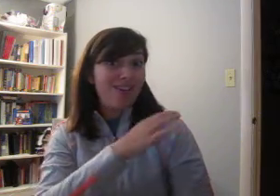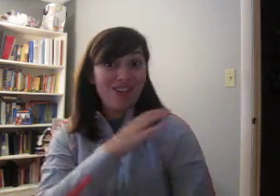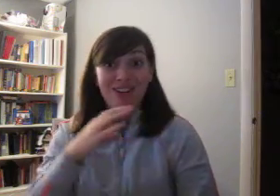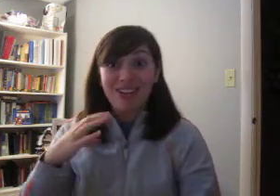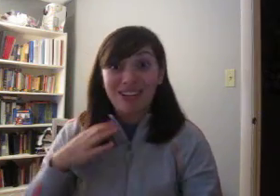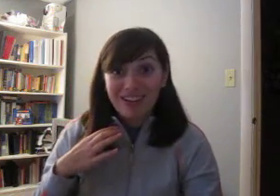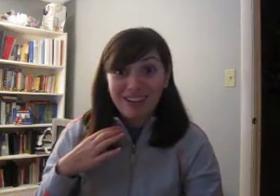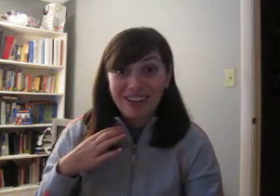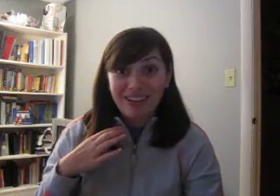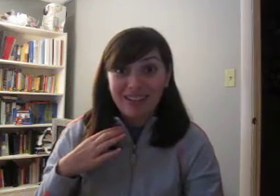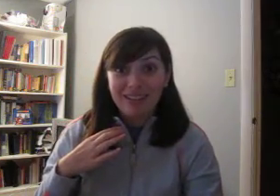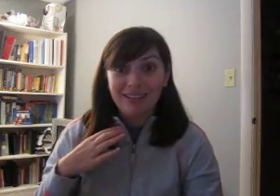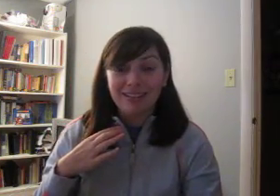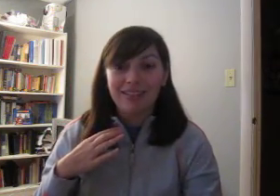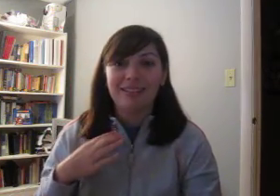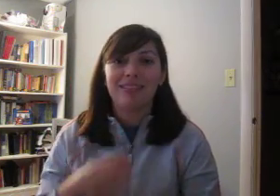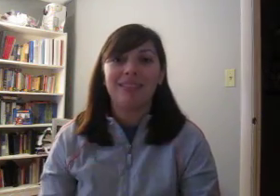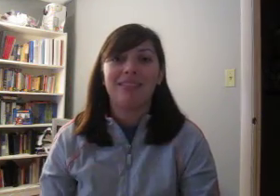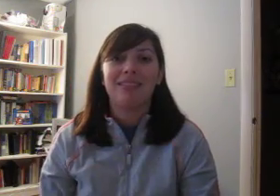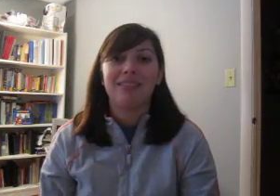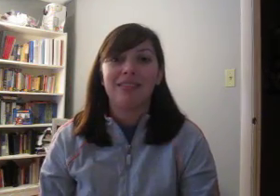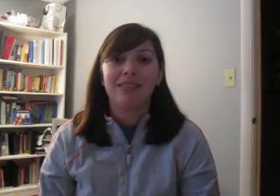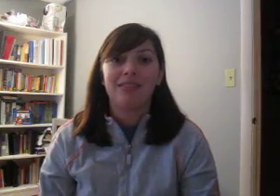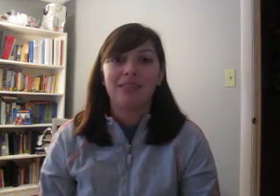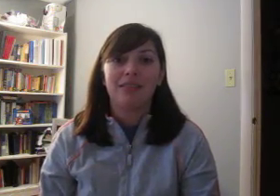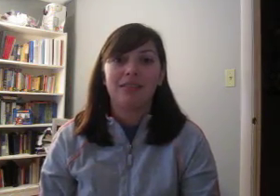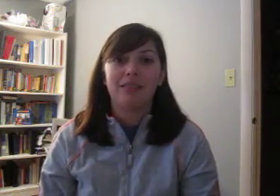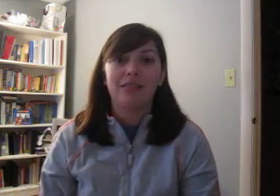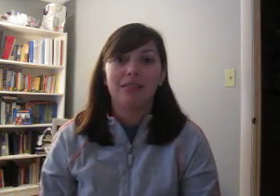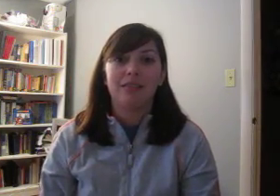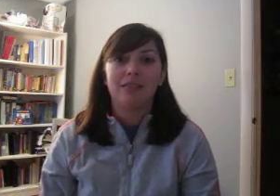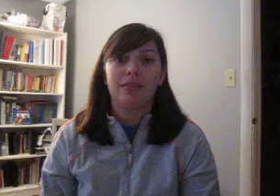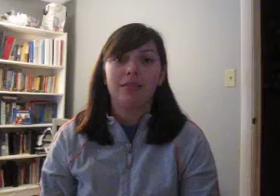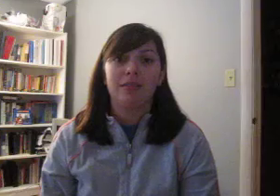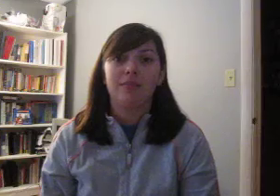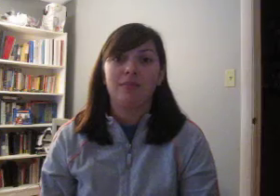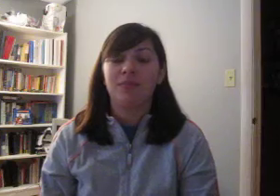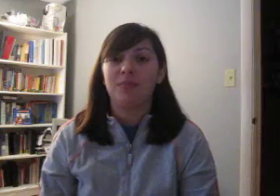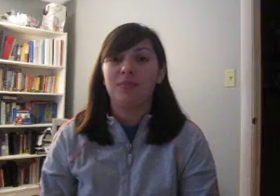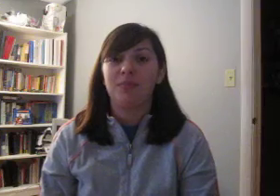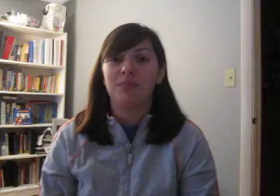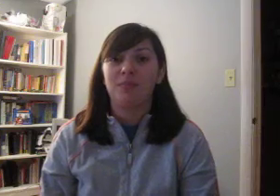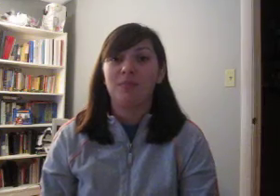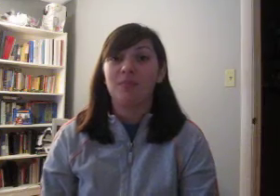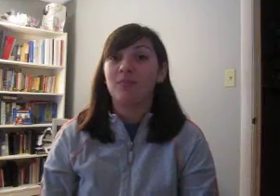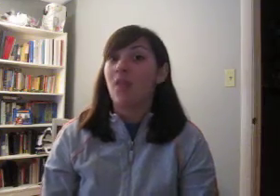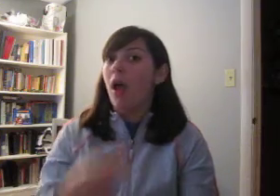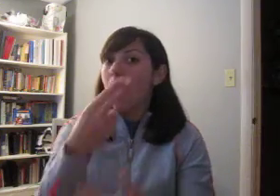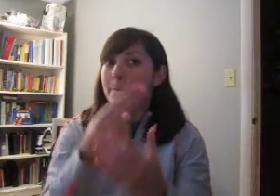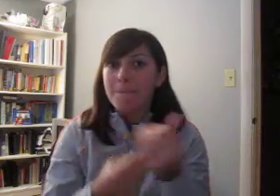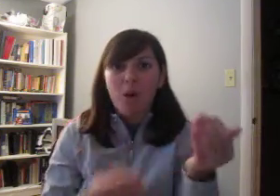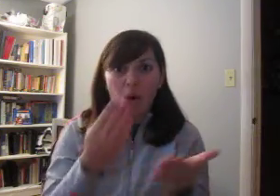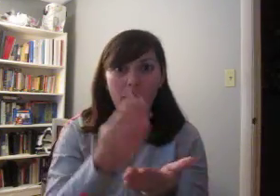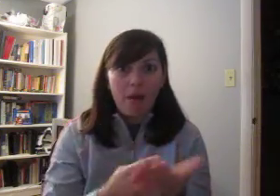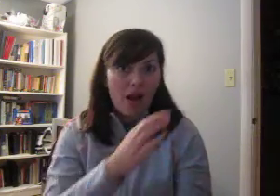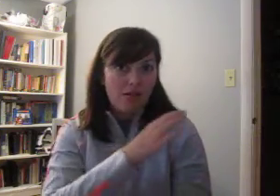each individual section, the House of Representatives and Senate. It gets sent to both at the same